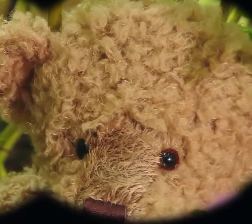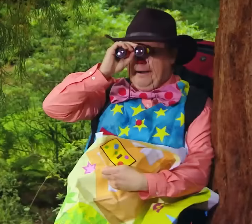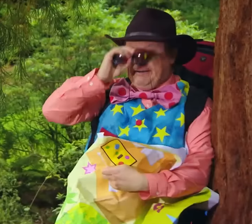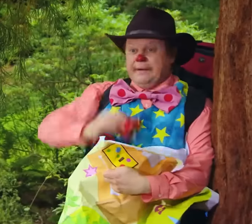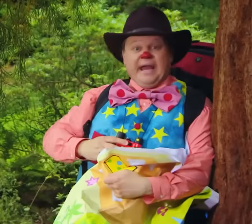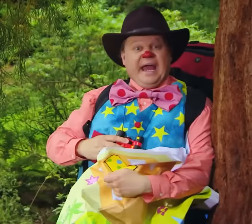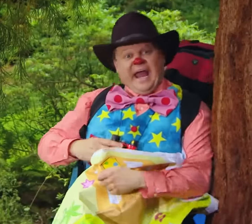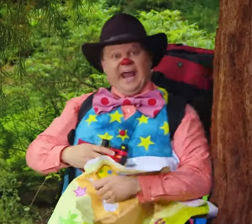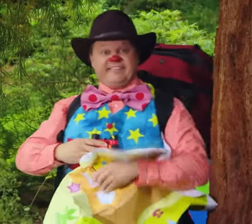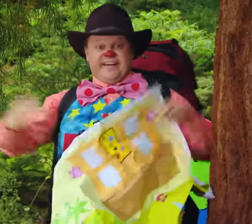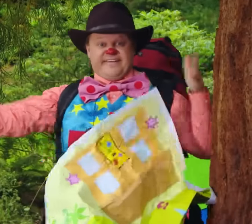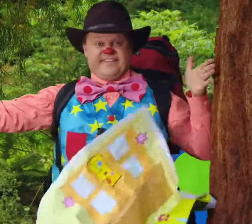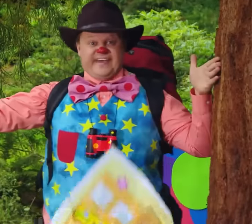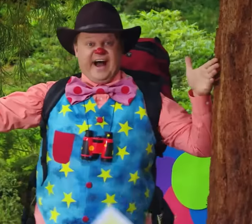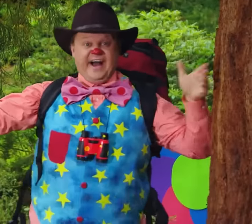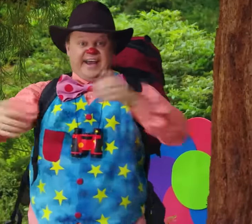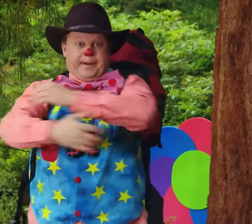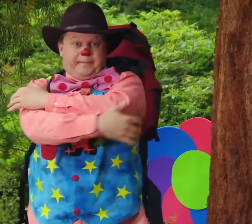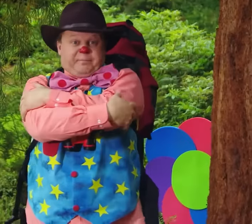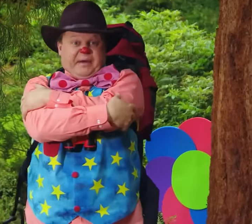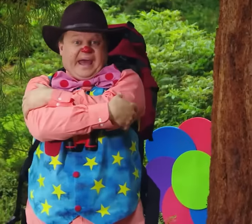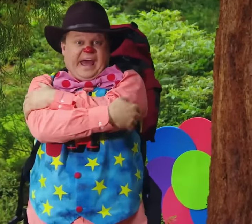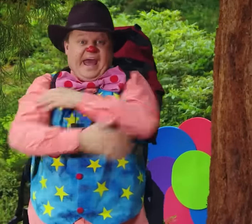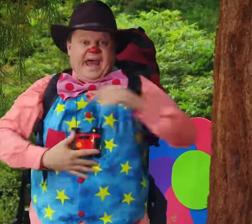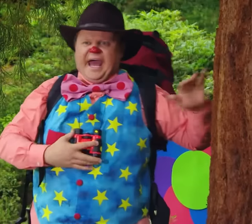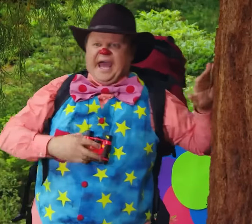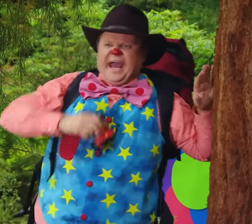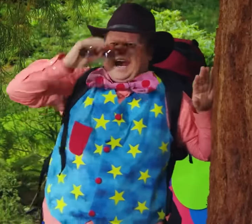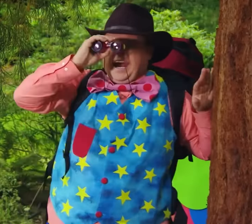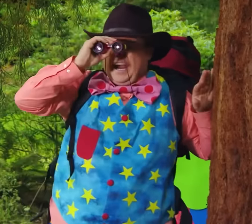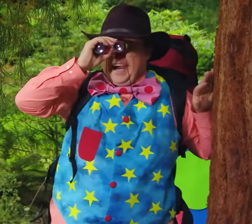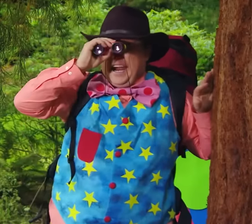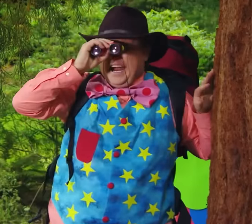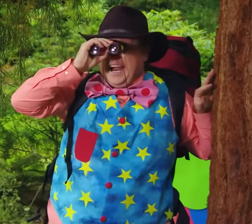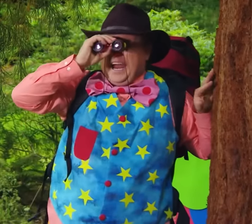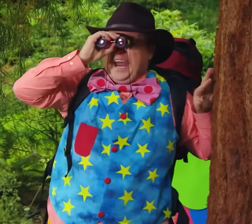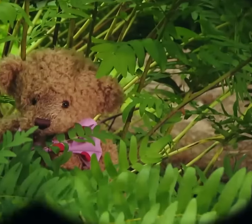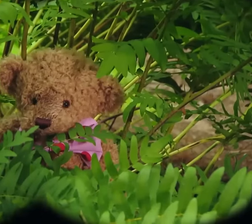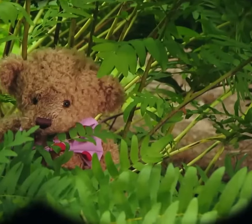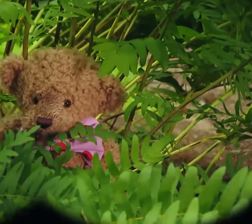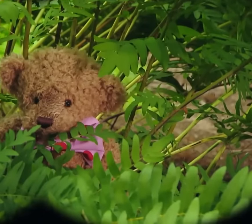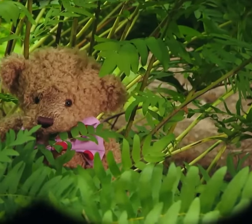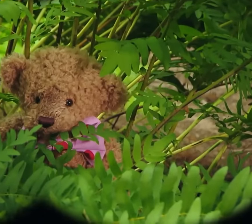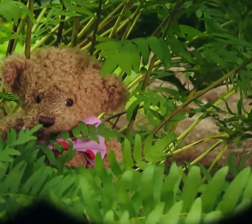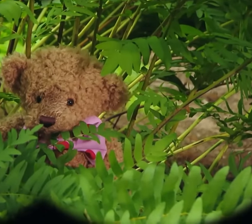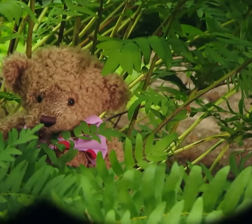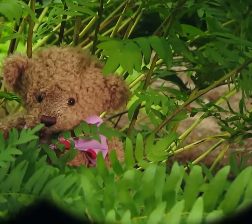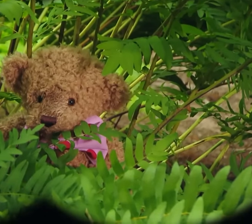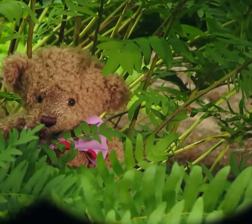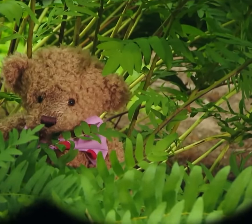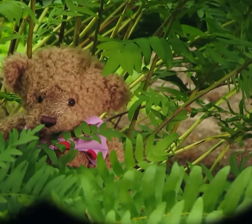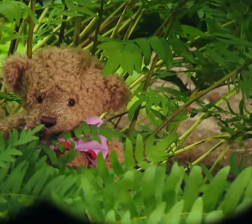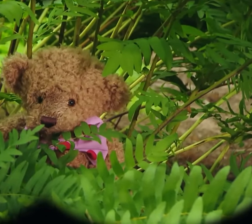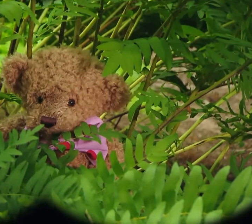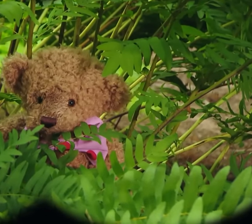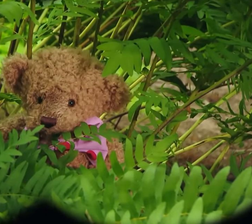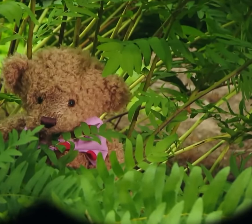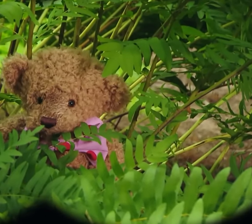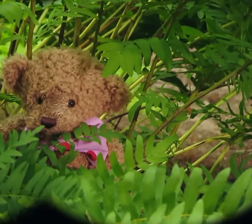Woohoo! It's a giant bear! Don't worry, Mr. Tumble. That's not a giant bear. It's